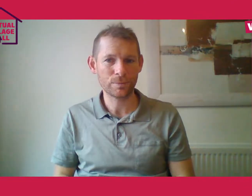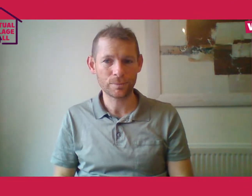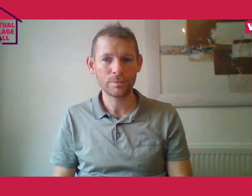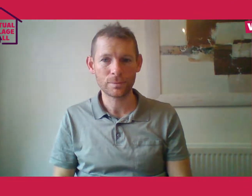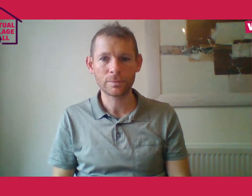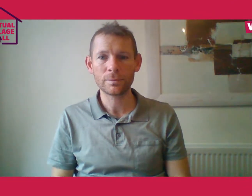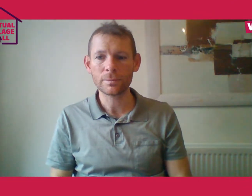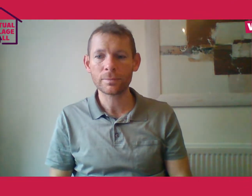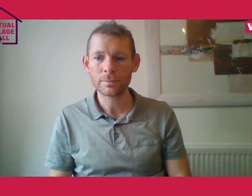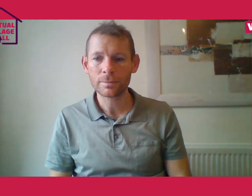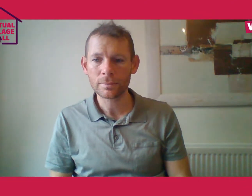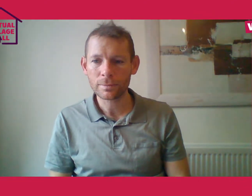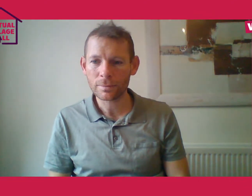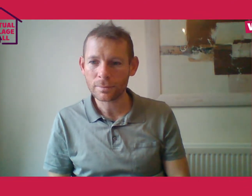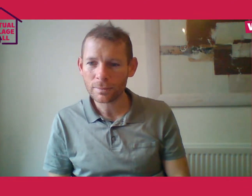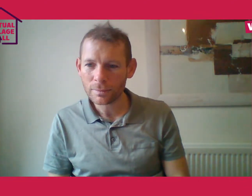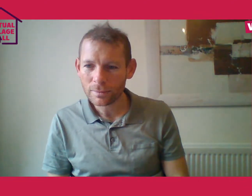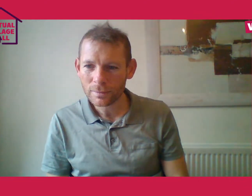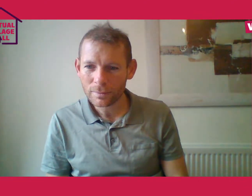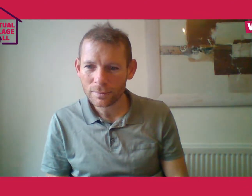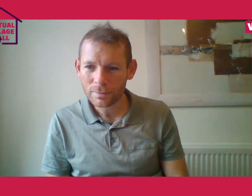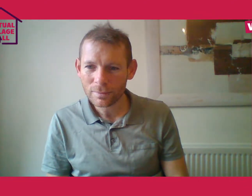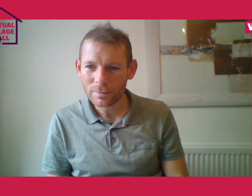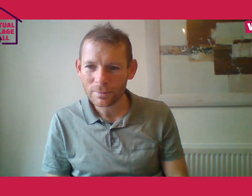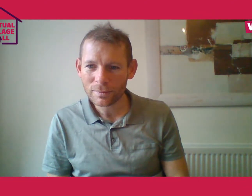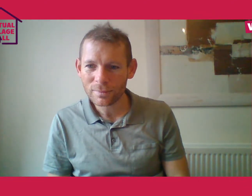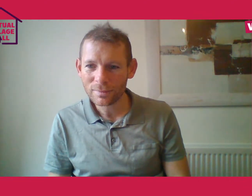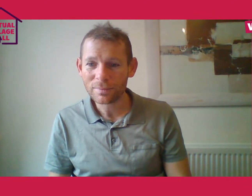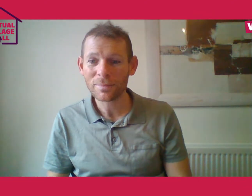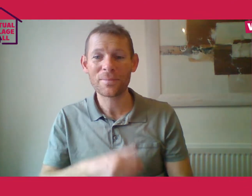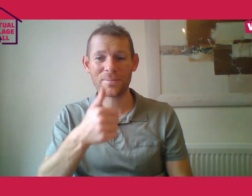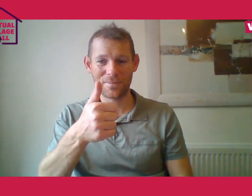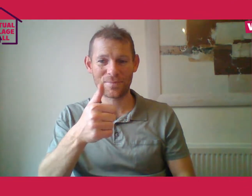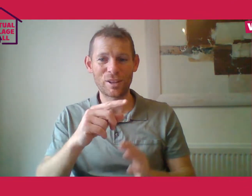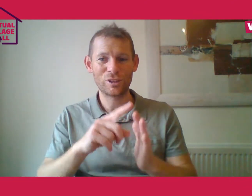much clearer, but it's also equally fine.